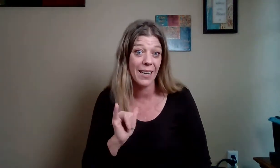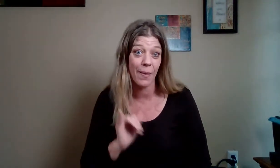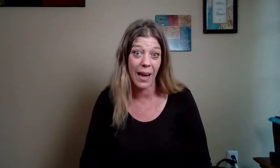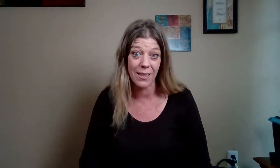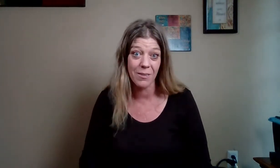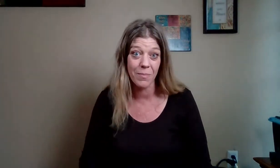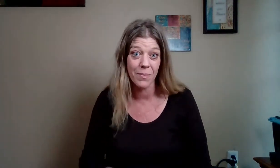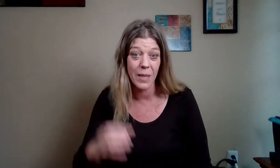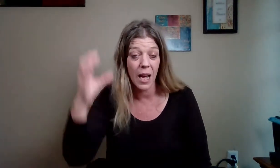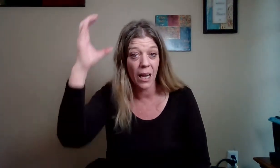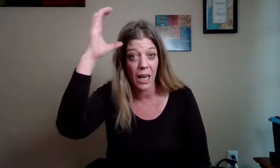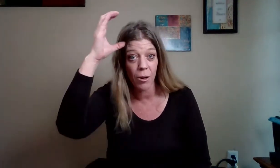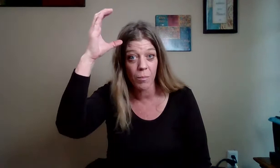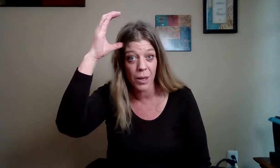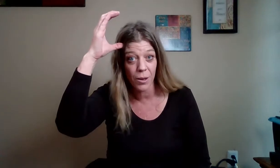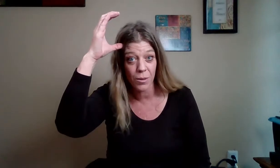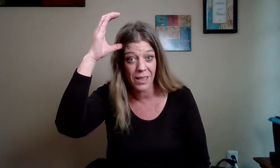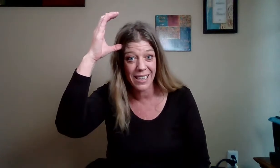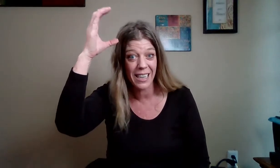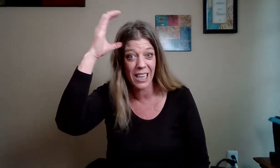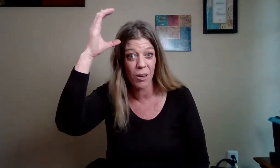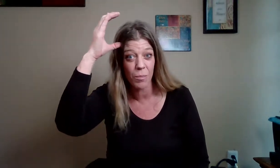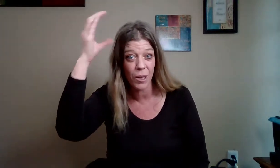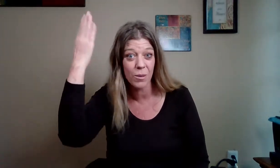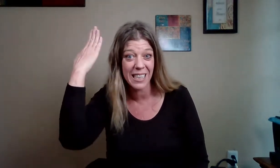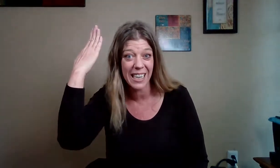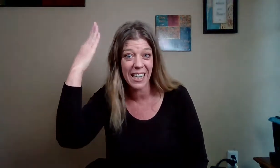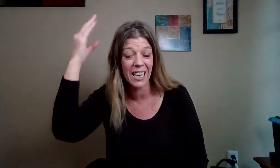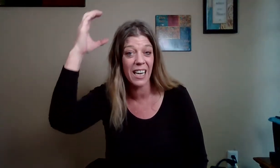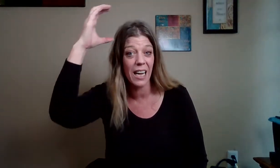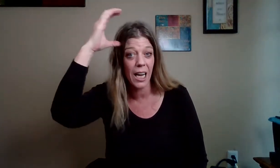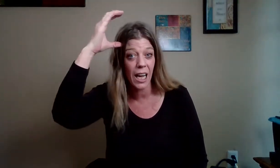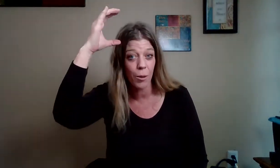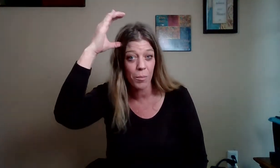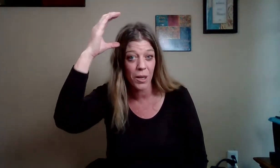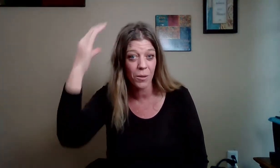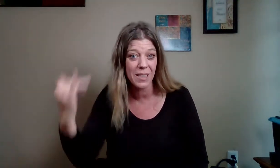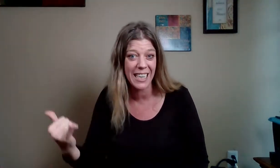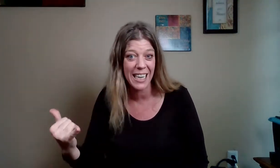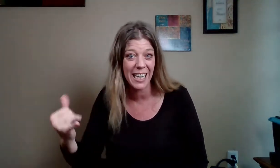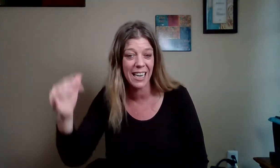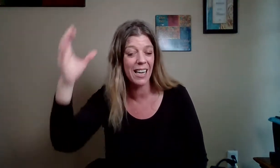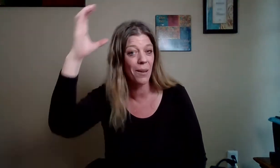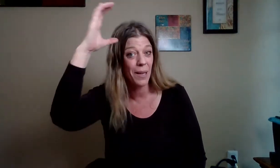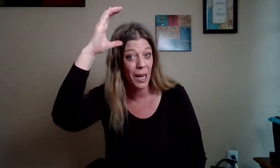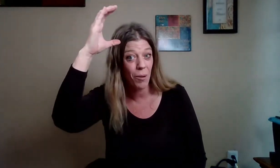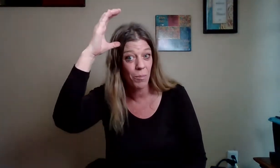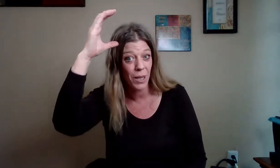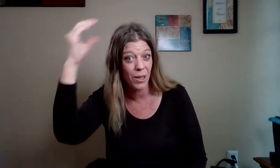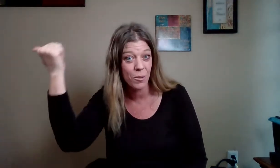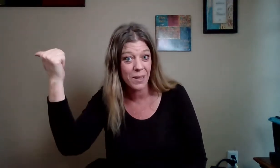Like that. Compute, computed, computing,